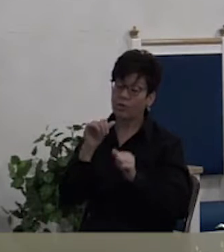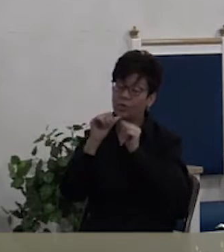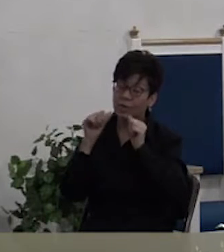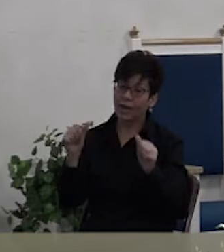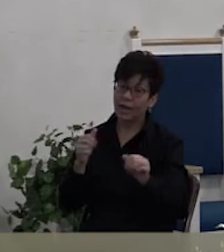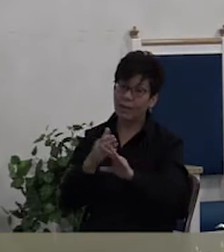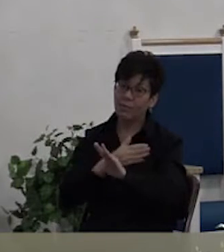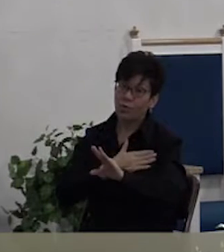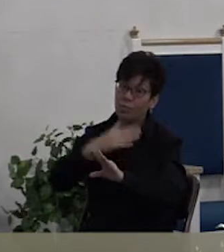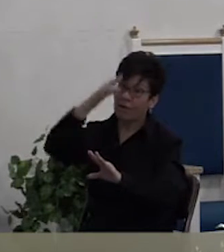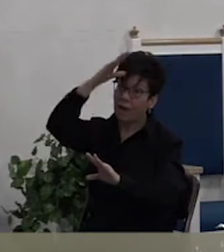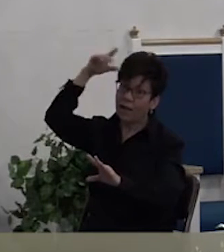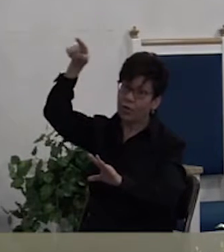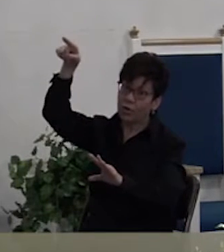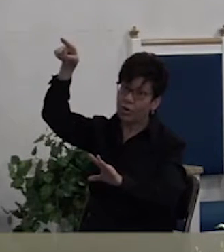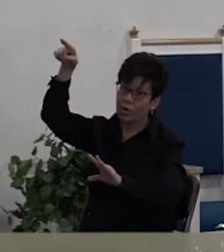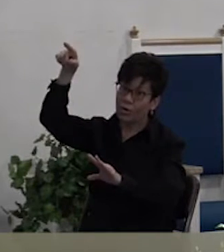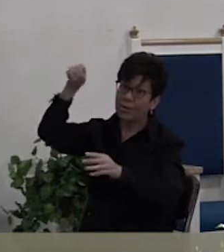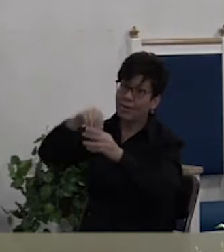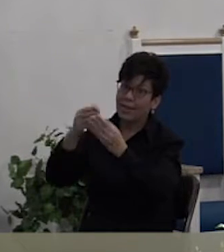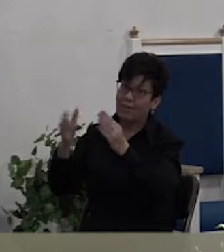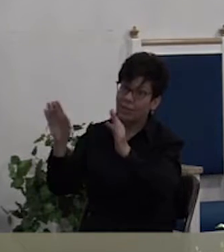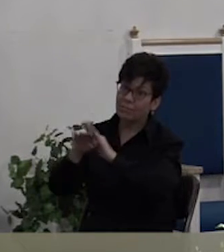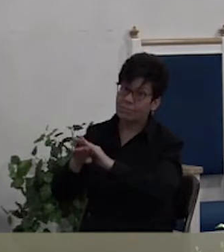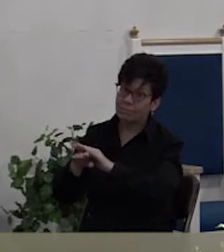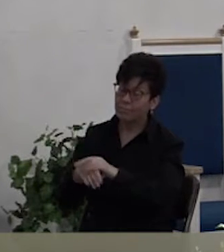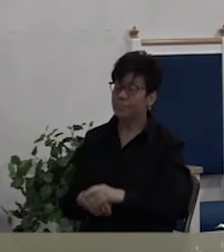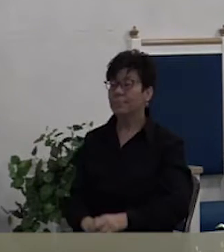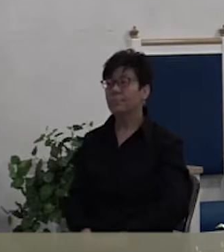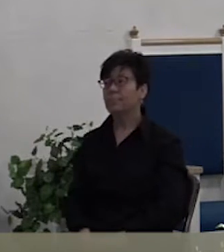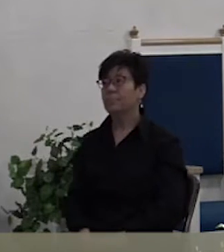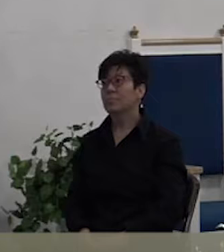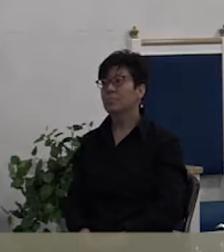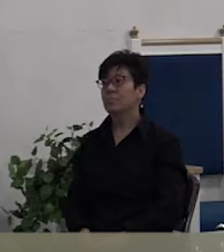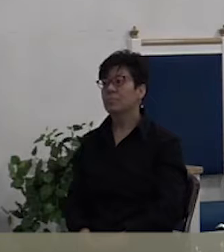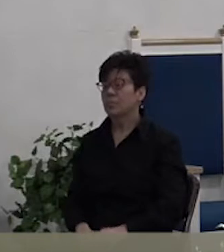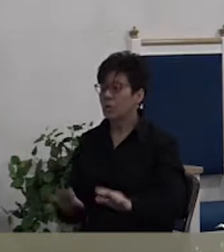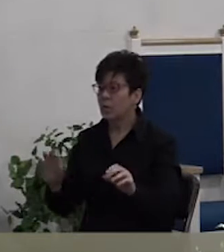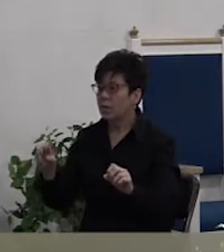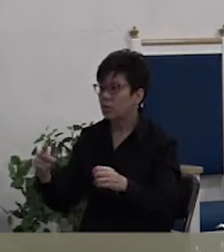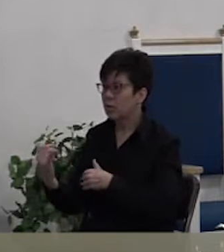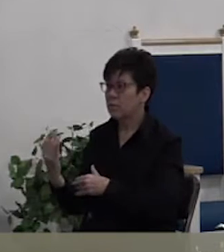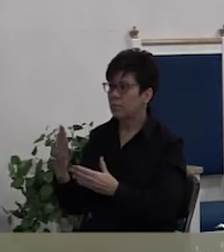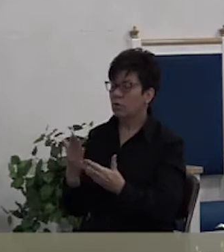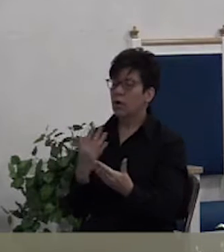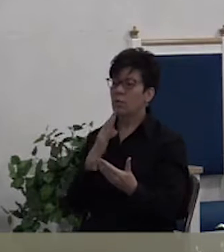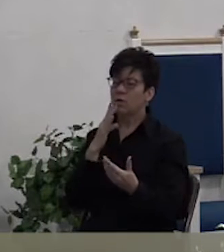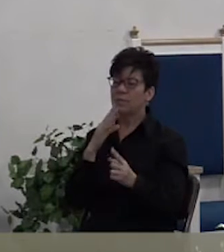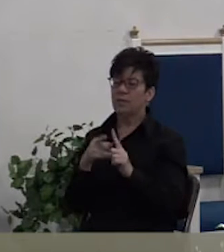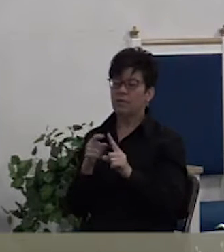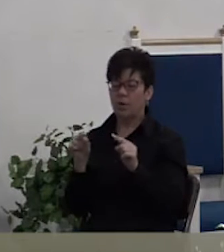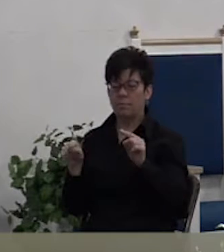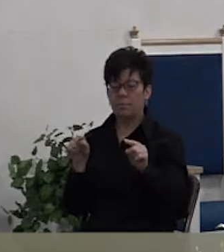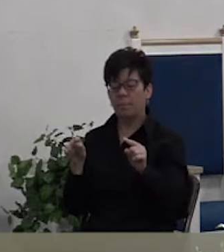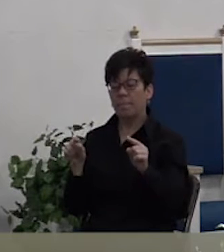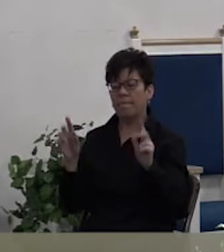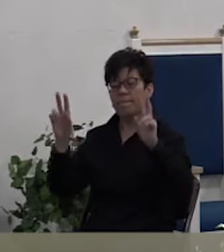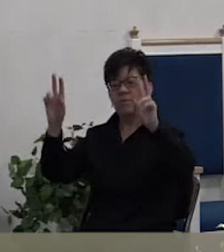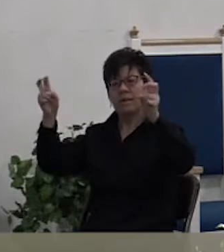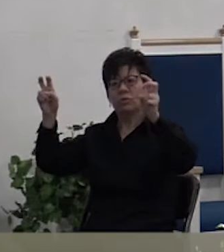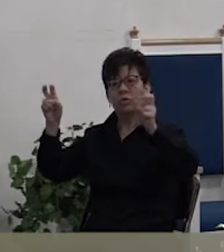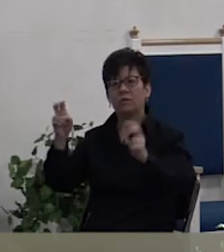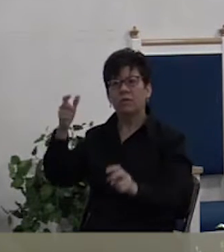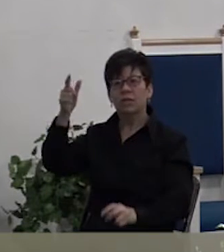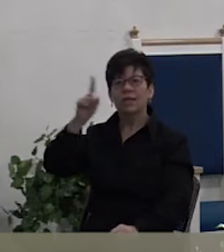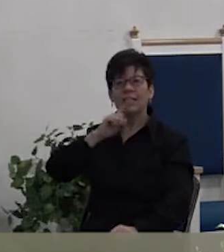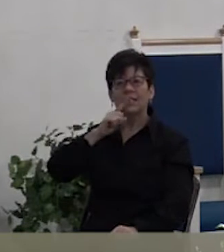deny before my Father which is in heaven. And this morning I just want to speak from the subject of, is